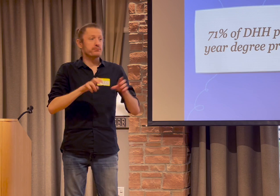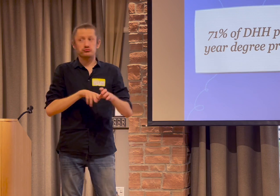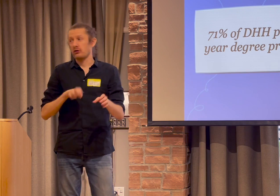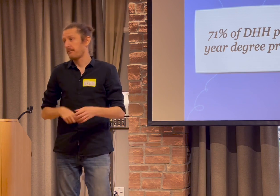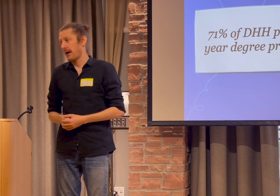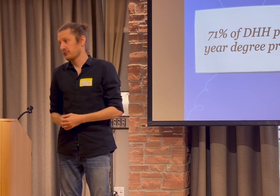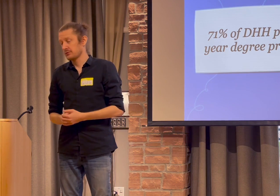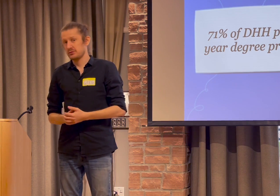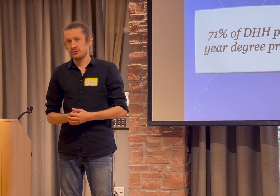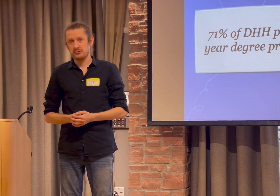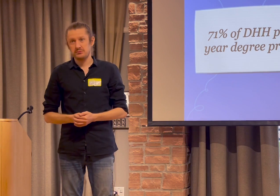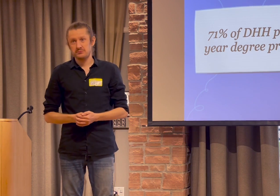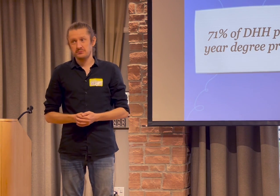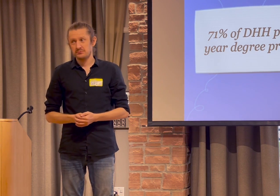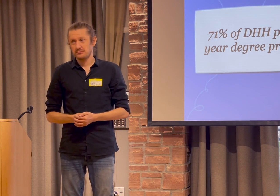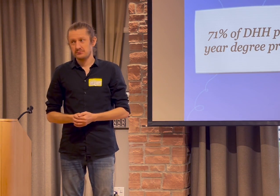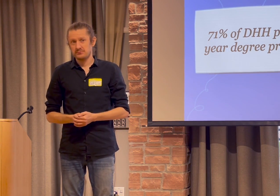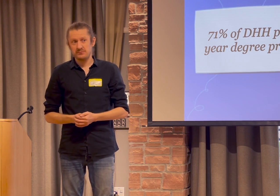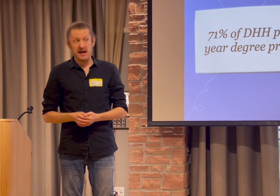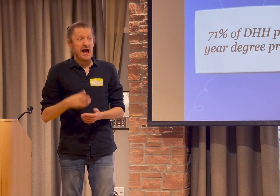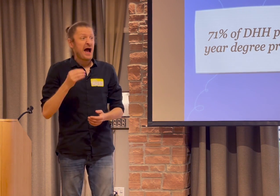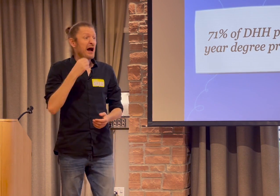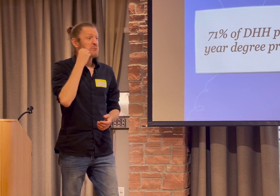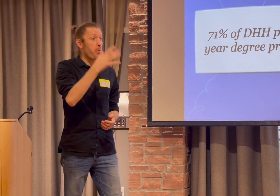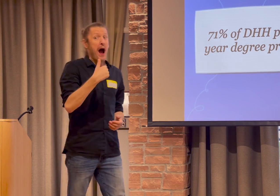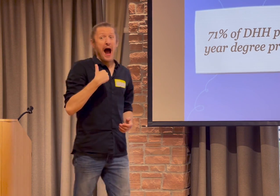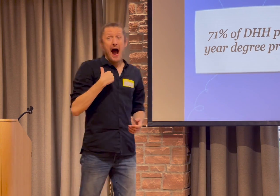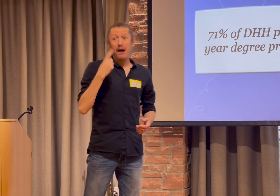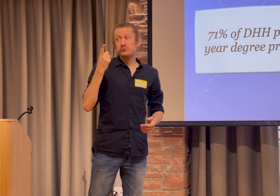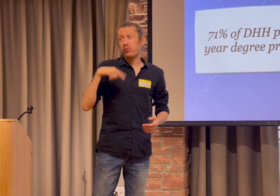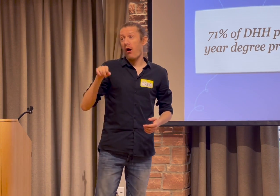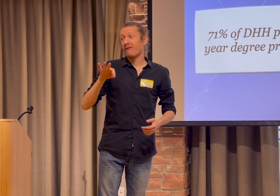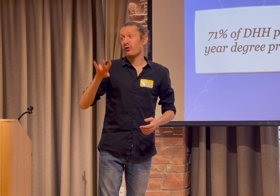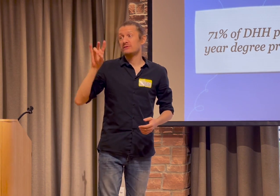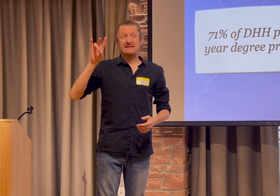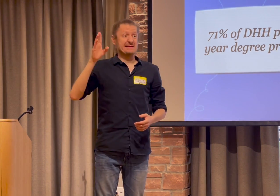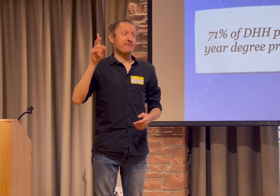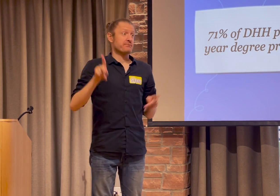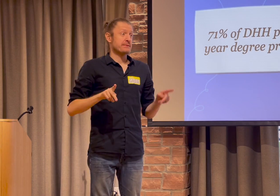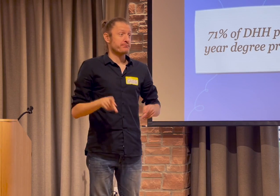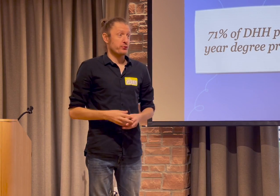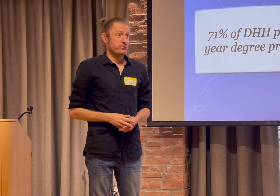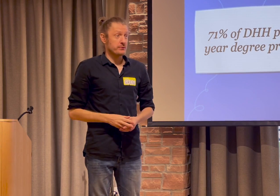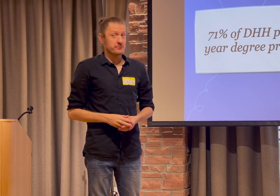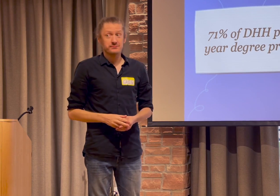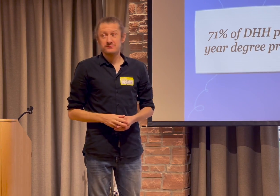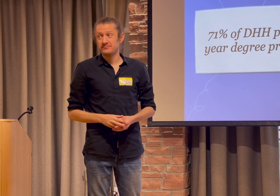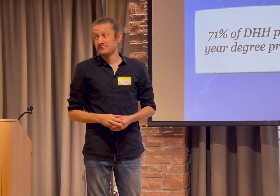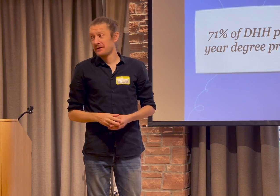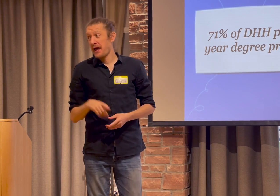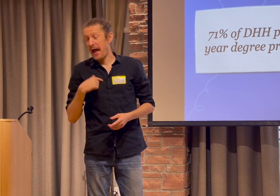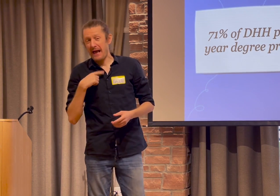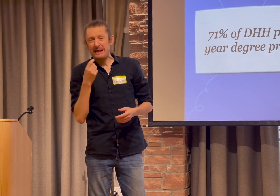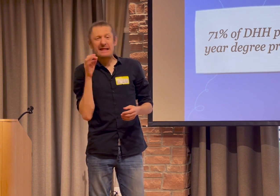Yep, that's 7 out of 10 deaf and hard of hearing people drop out of college. And I was one of those 7.